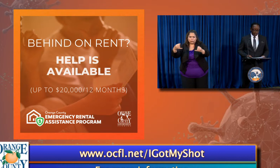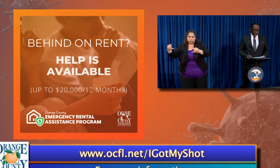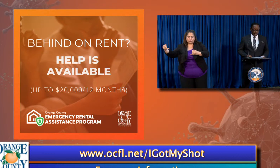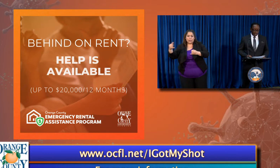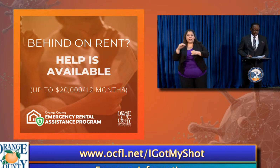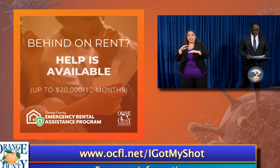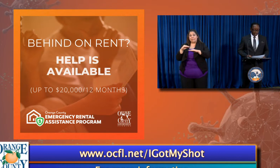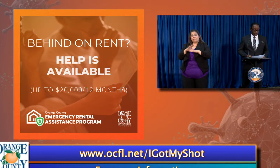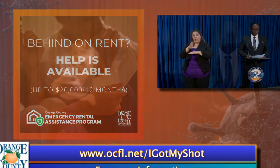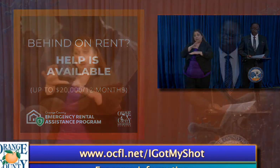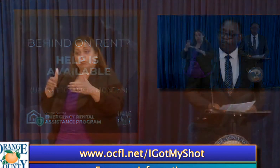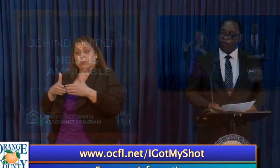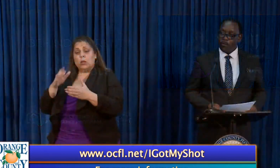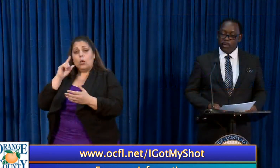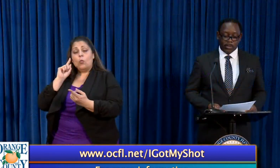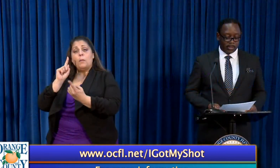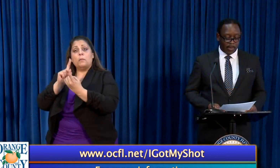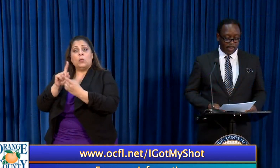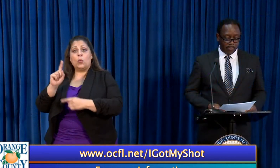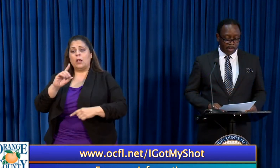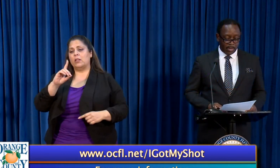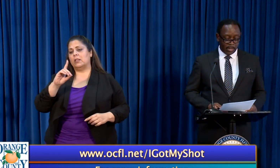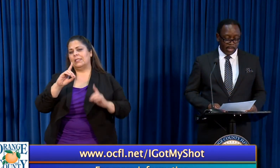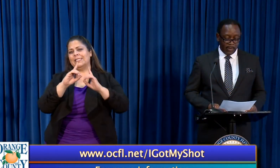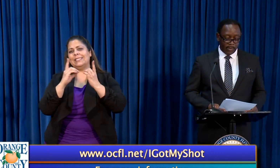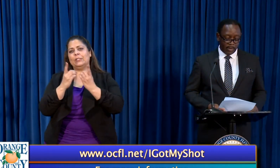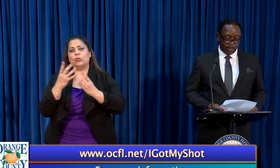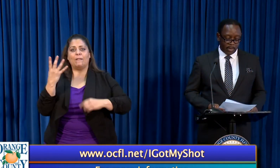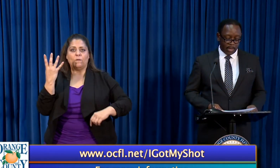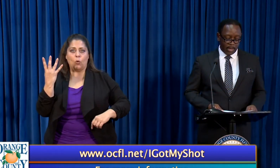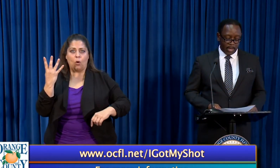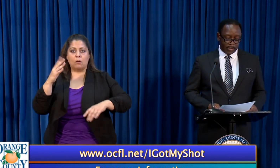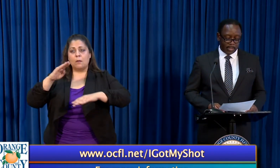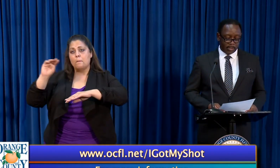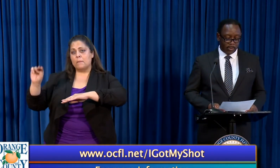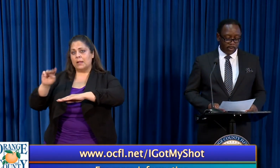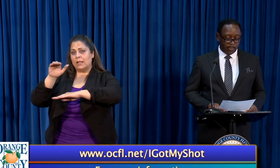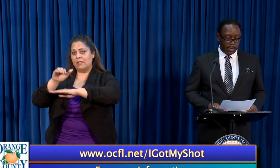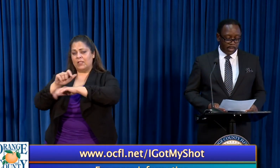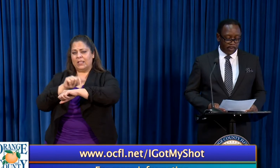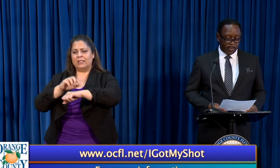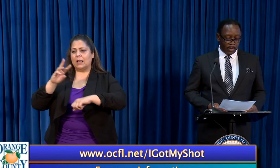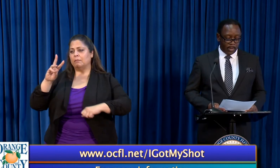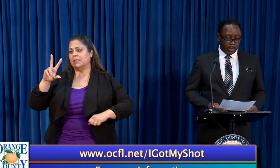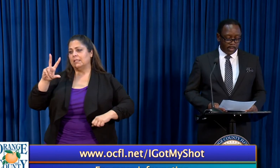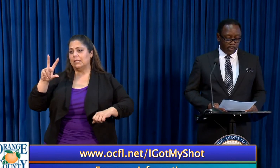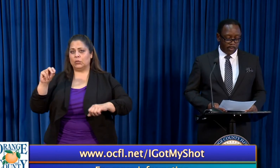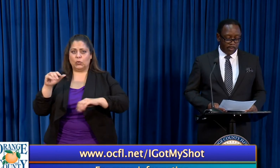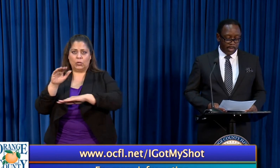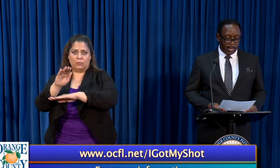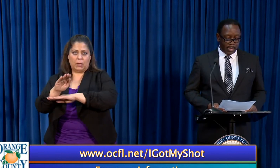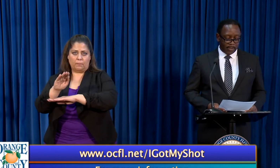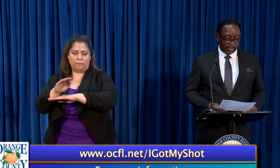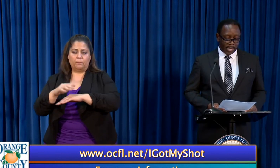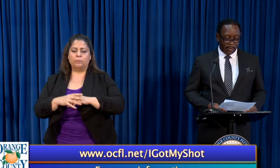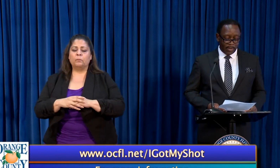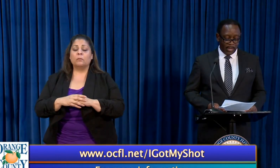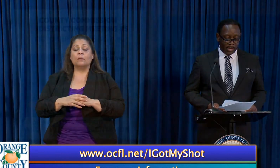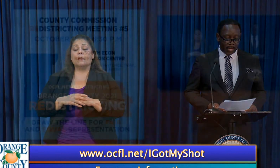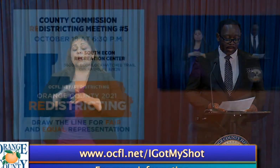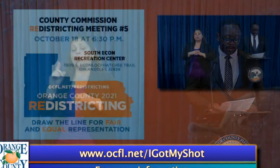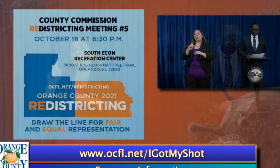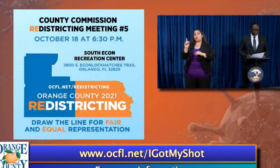be meeting in District 4 this coming Monday evening at 6:30 p.m. They will be meeting at the